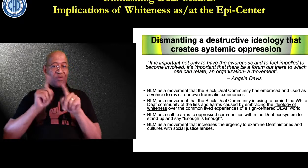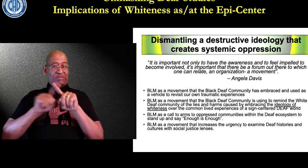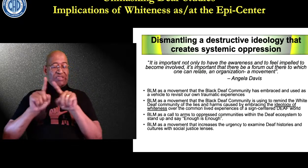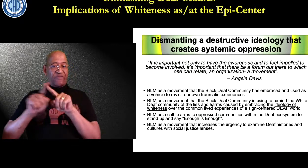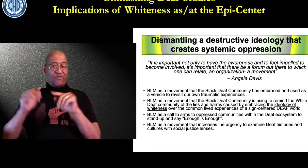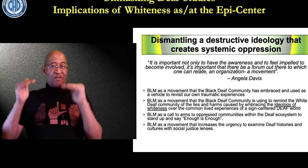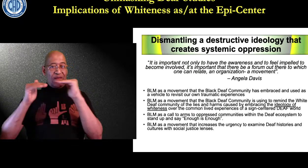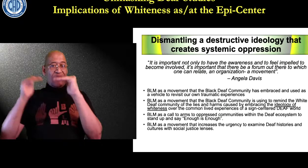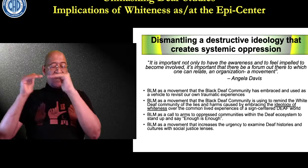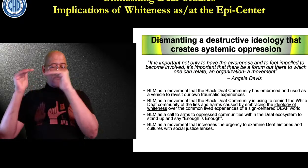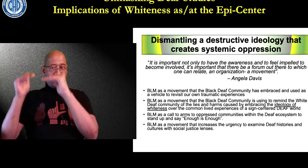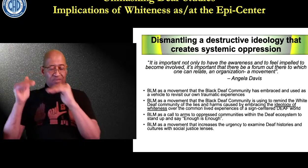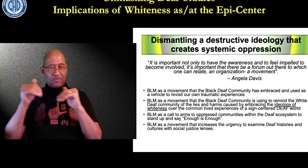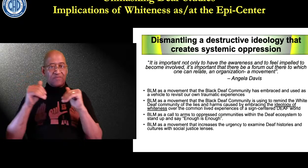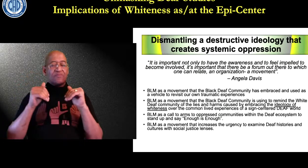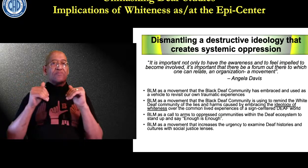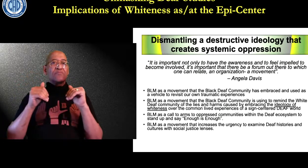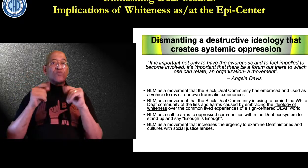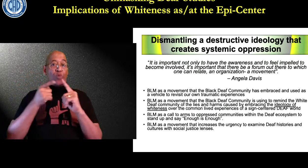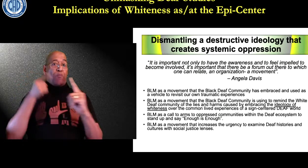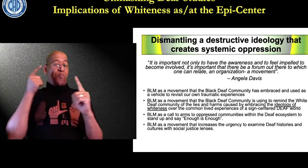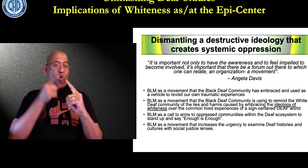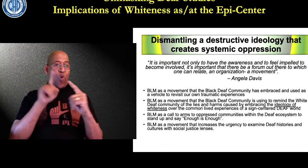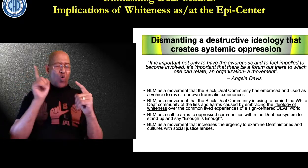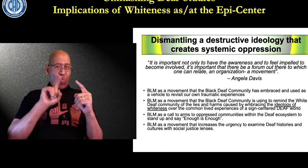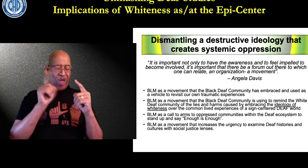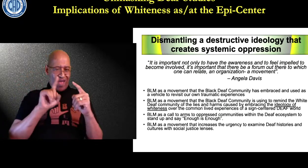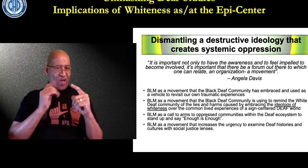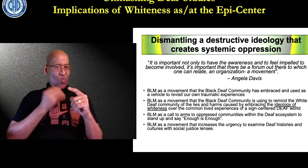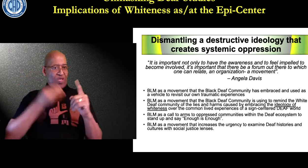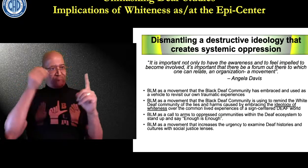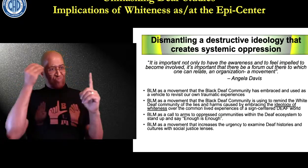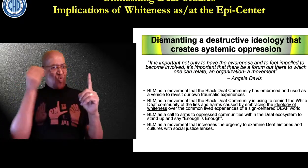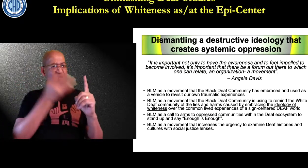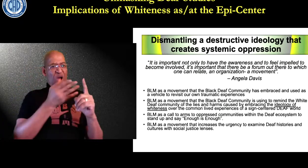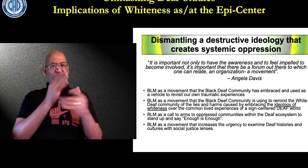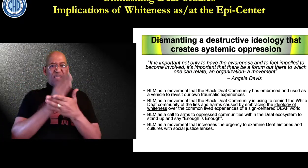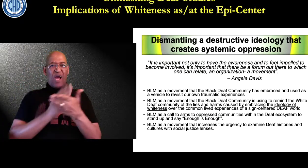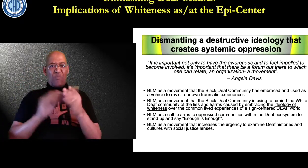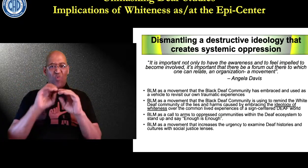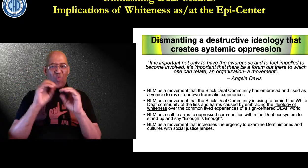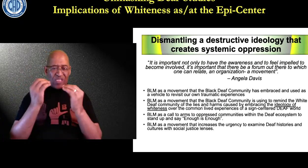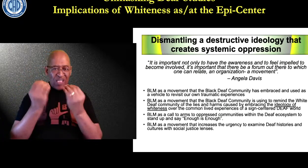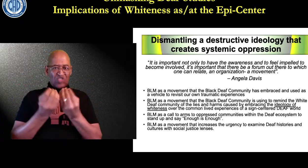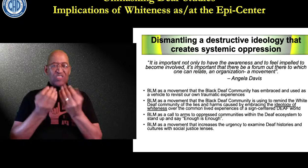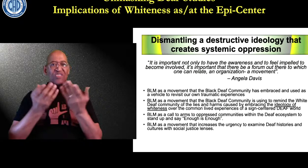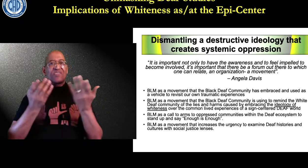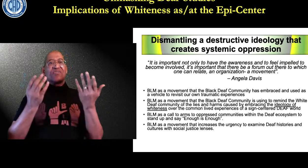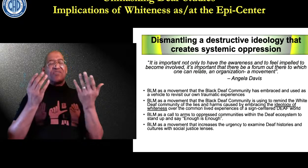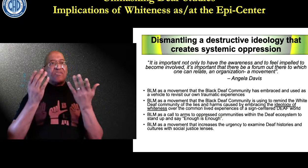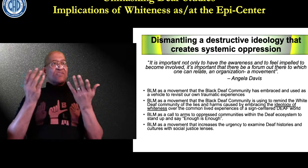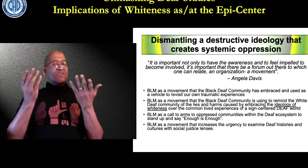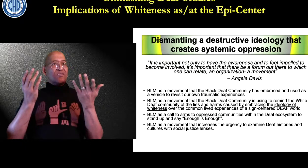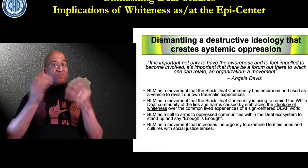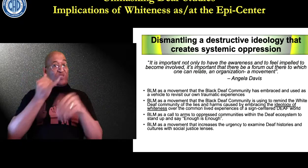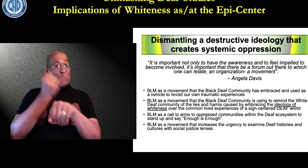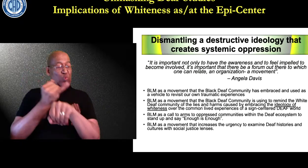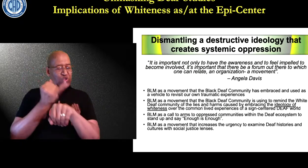impacts us and allows us to have discussions with white people.